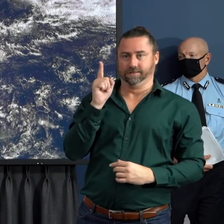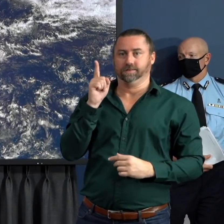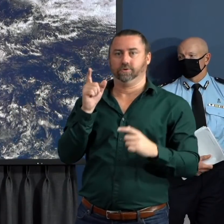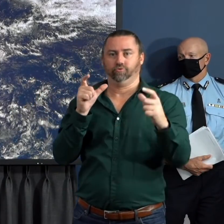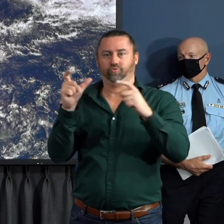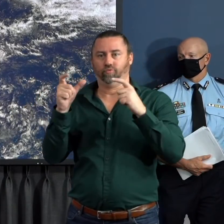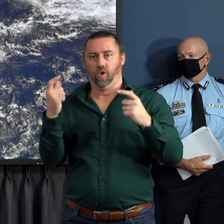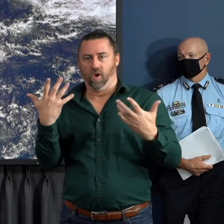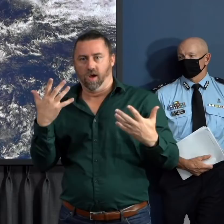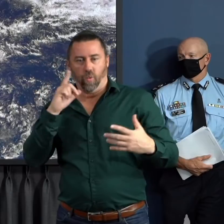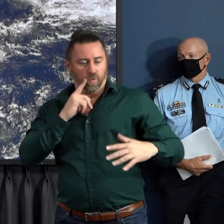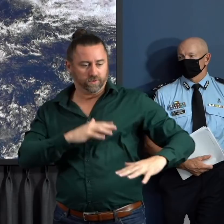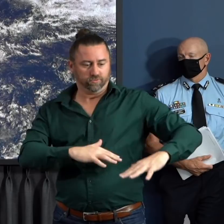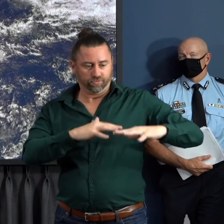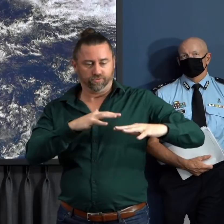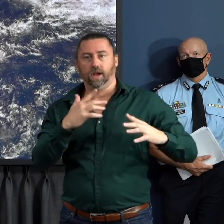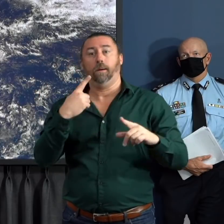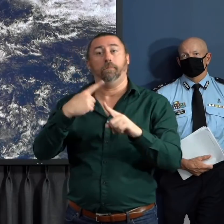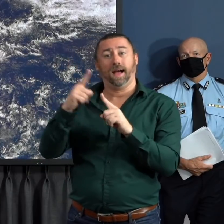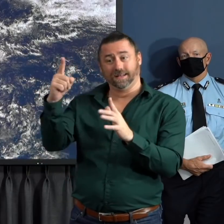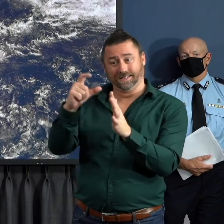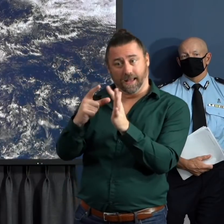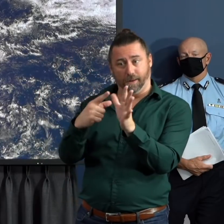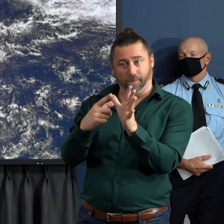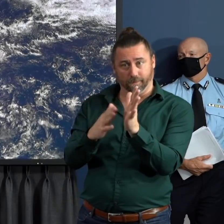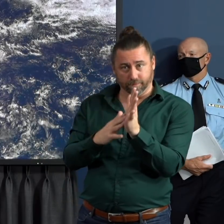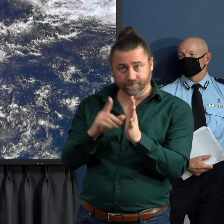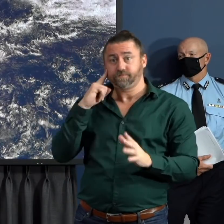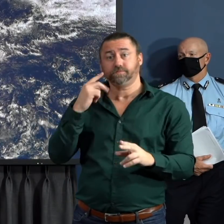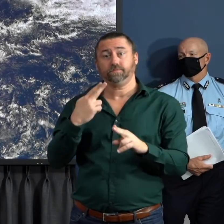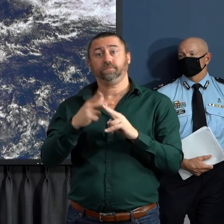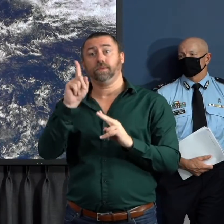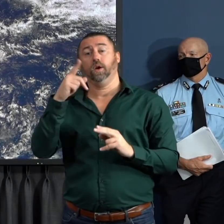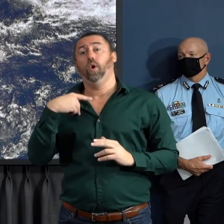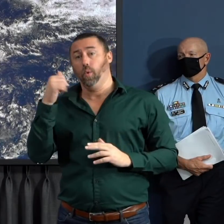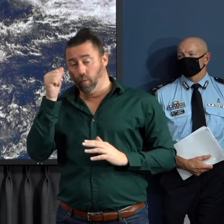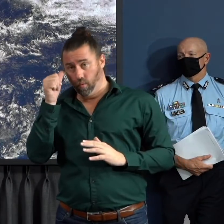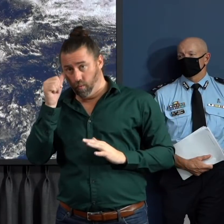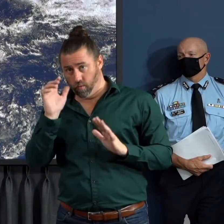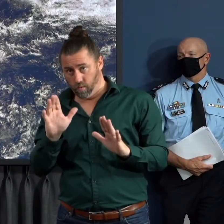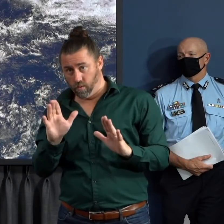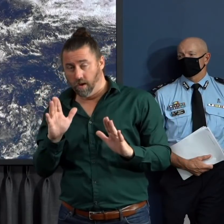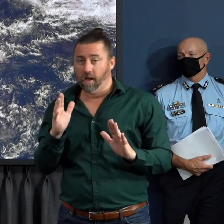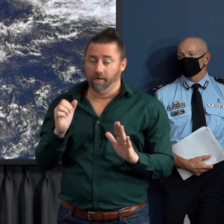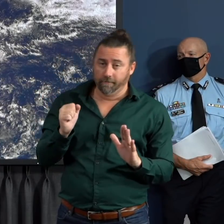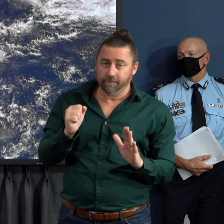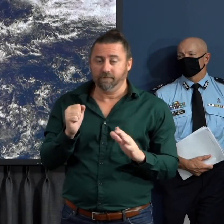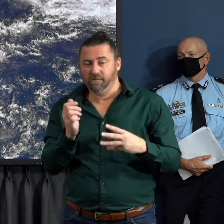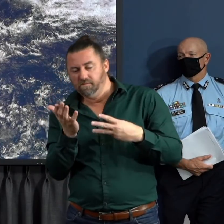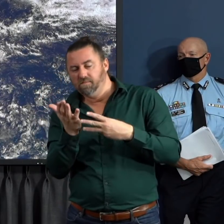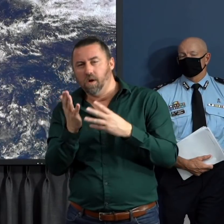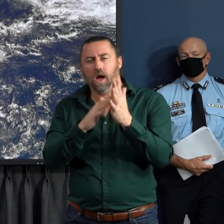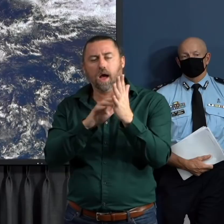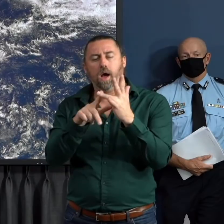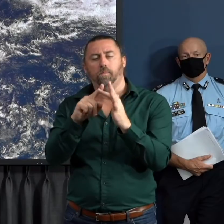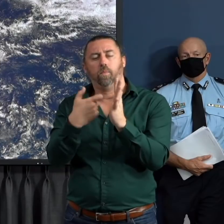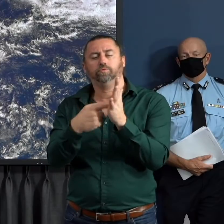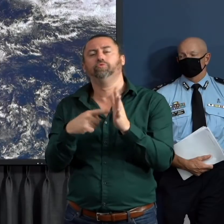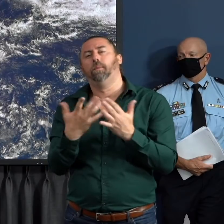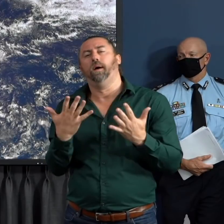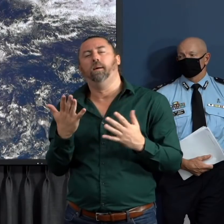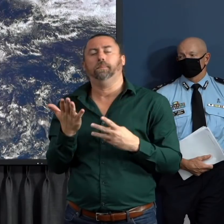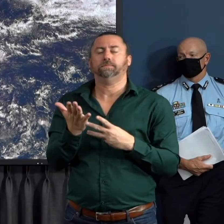we do with the dam strategy. So at this stage, what we can say is that there is a moderate level on the flood warning. This